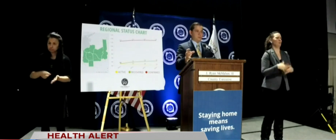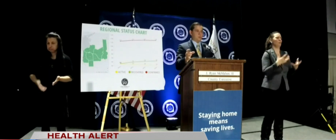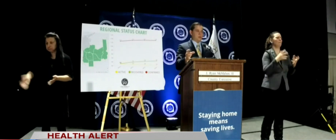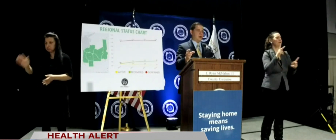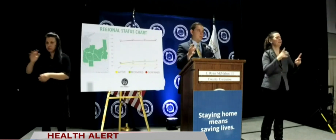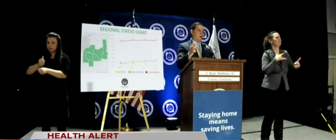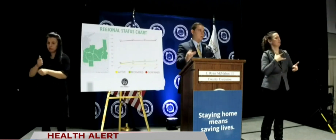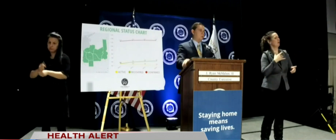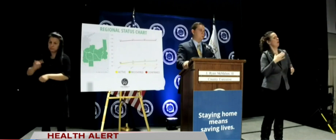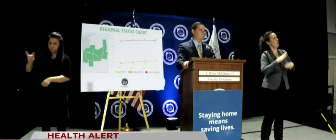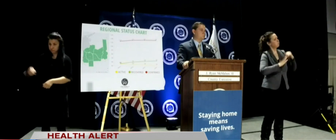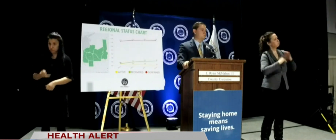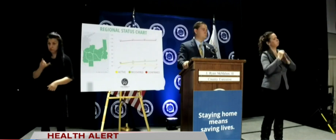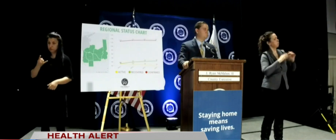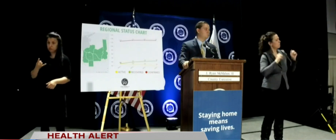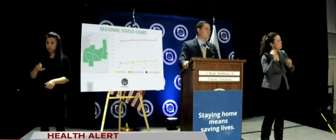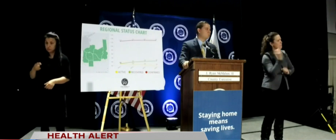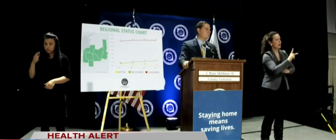get people who need help.